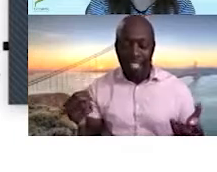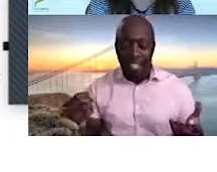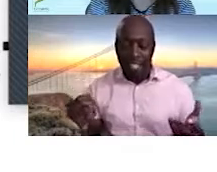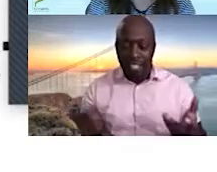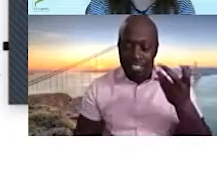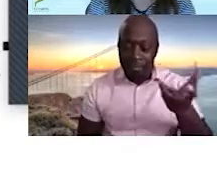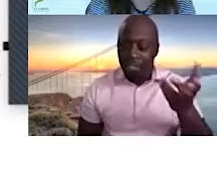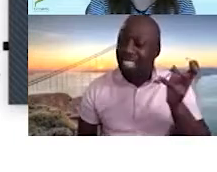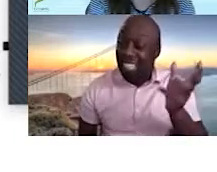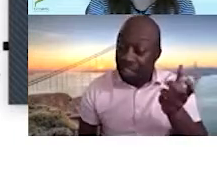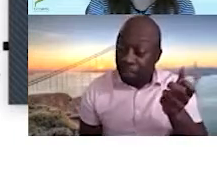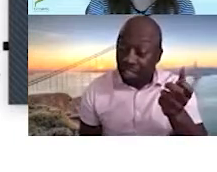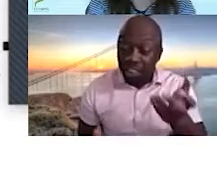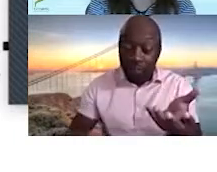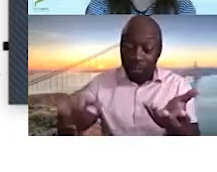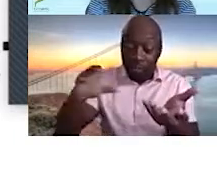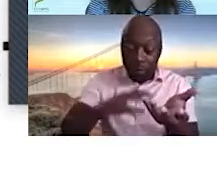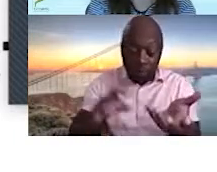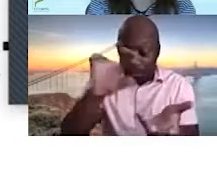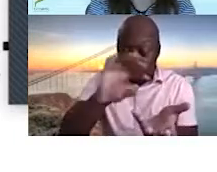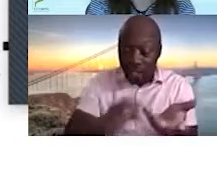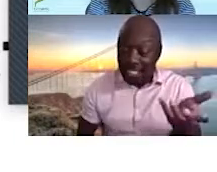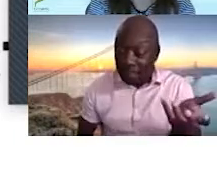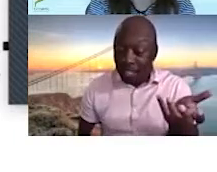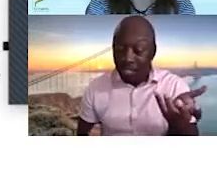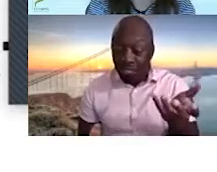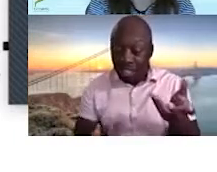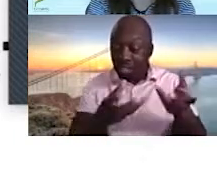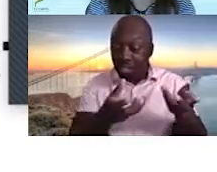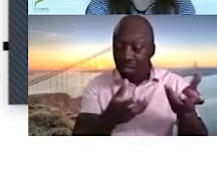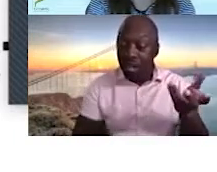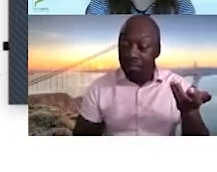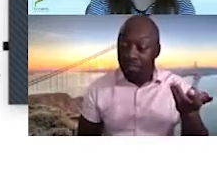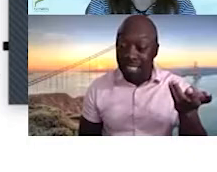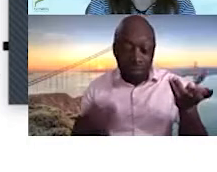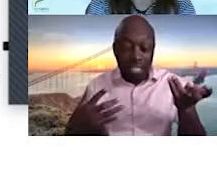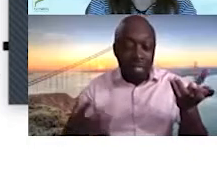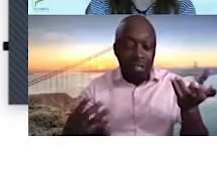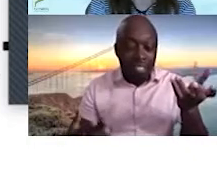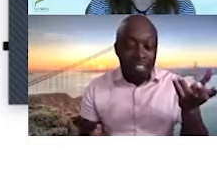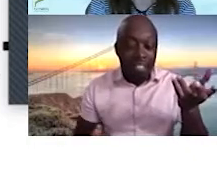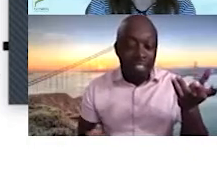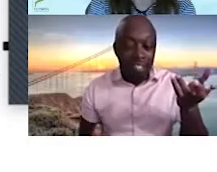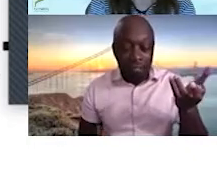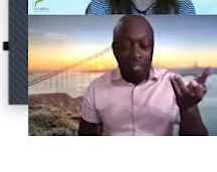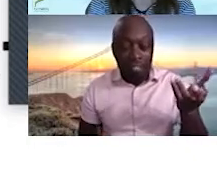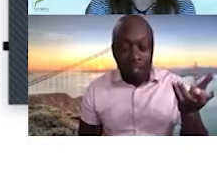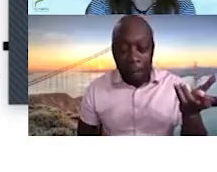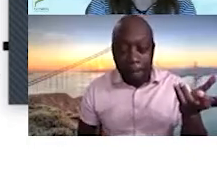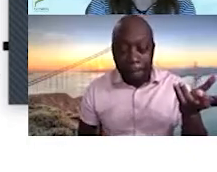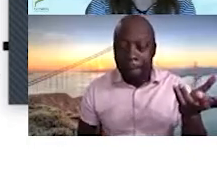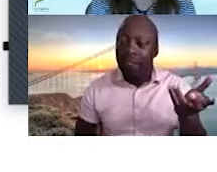today, similar to like a sponge, if you put water in a sponge, it'll soak up. That's what we think about kids and little